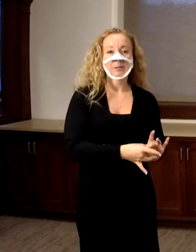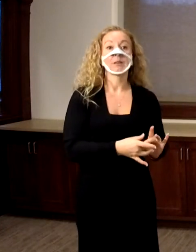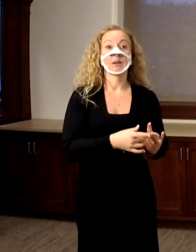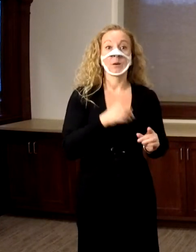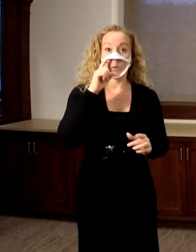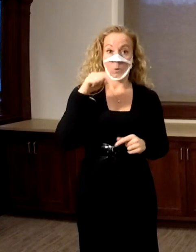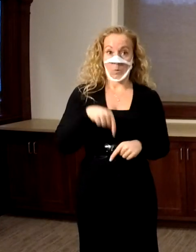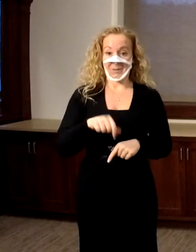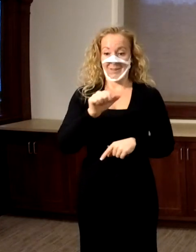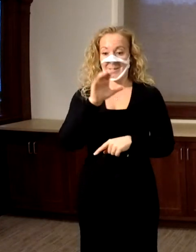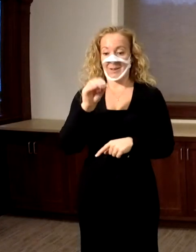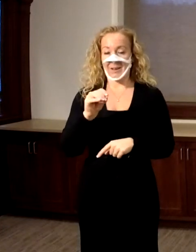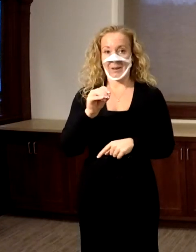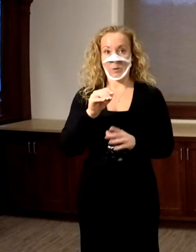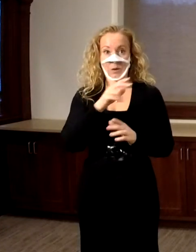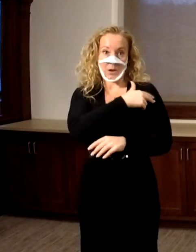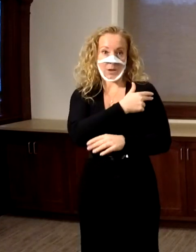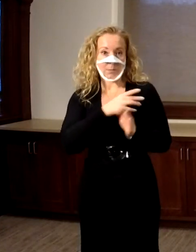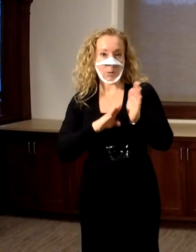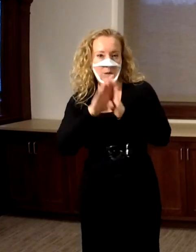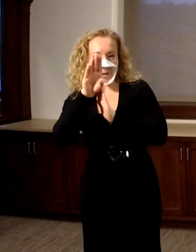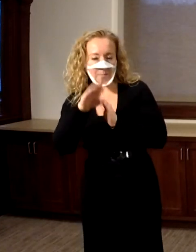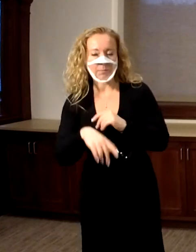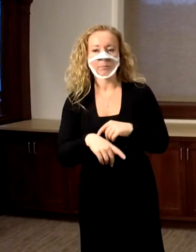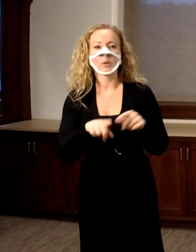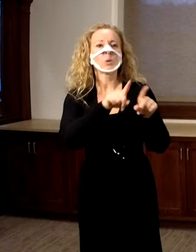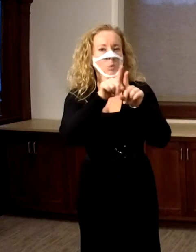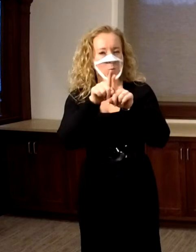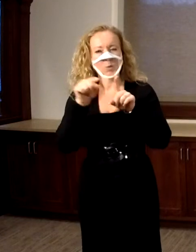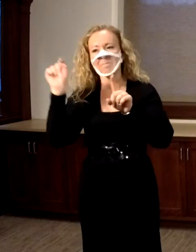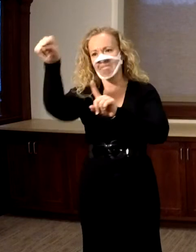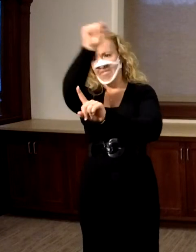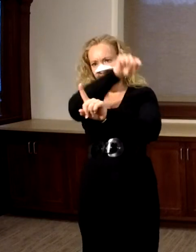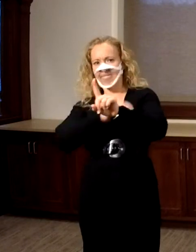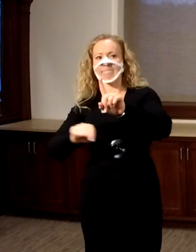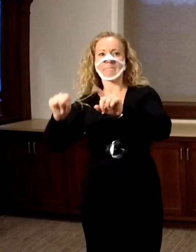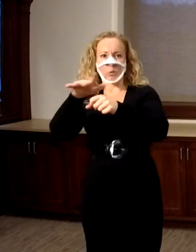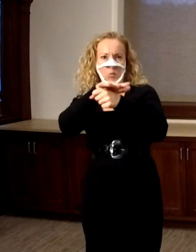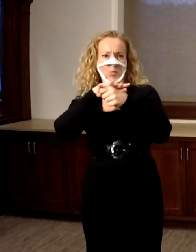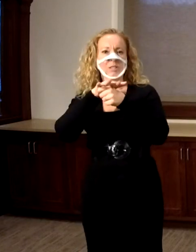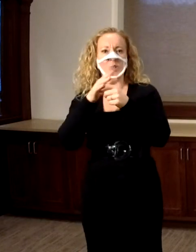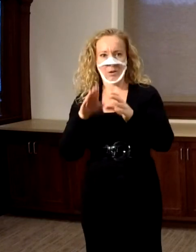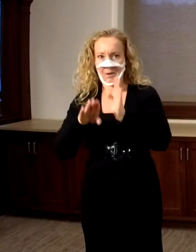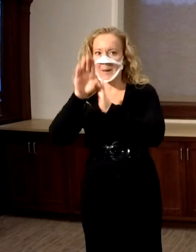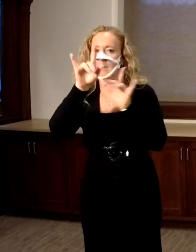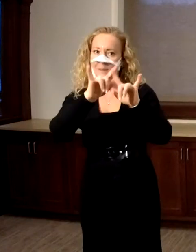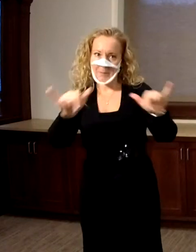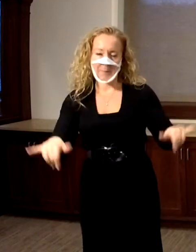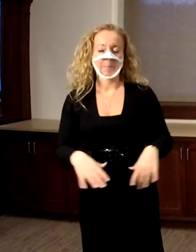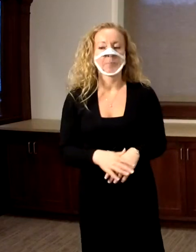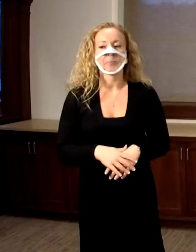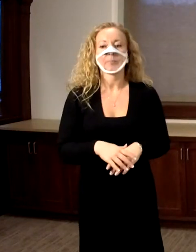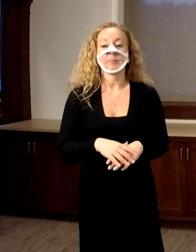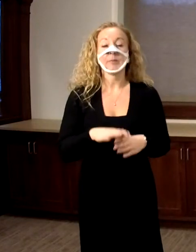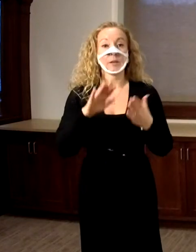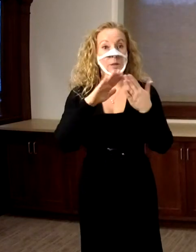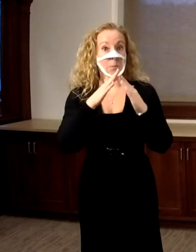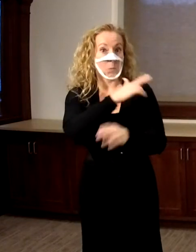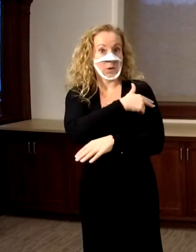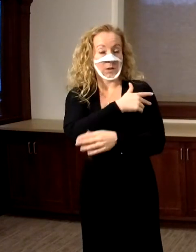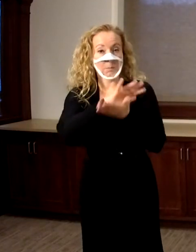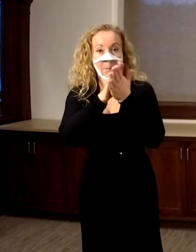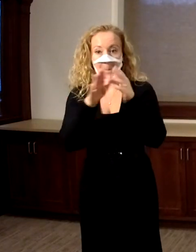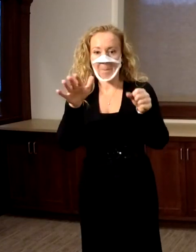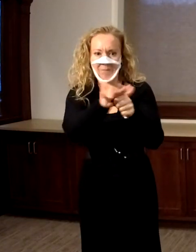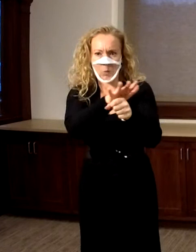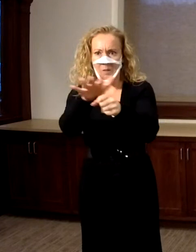in Allegheny County's hospitals and in hospitals across the region. As community hospitals around the region reach